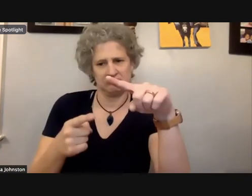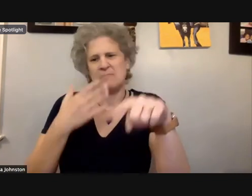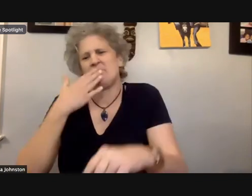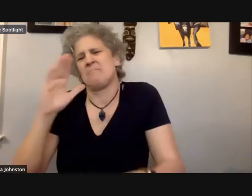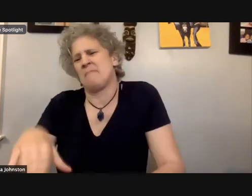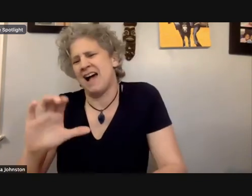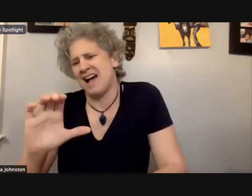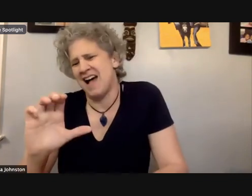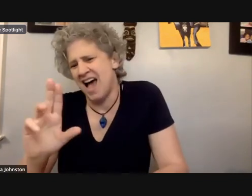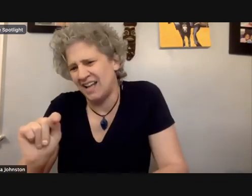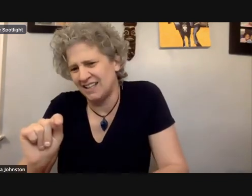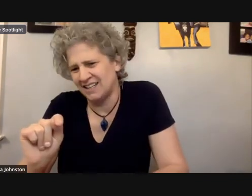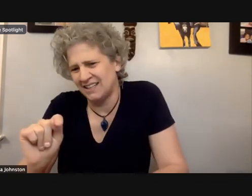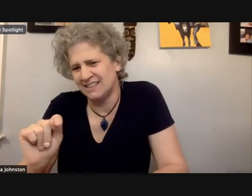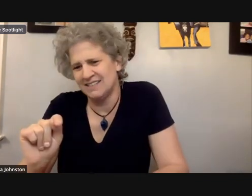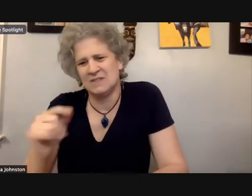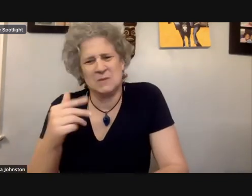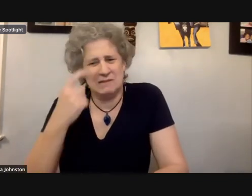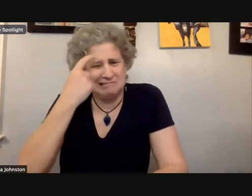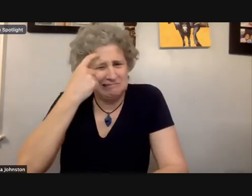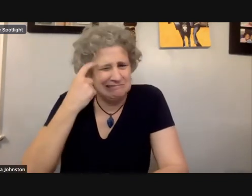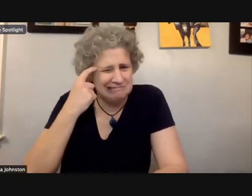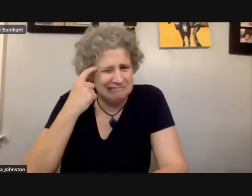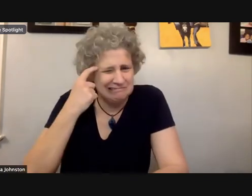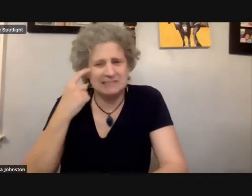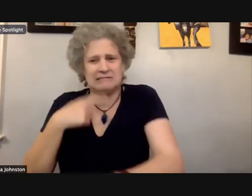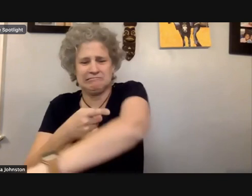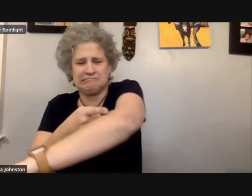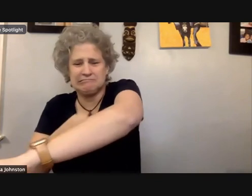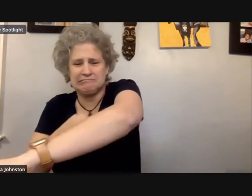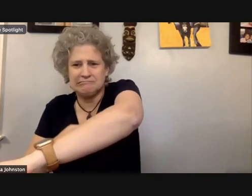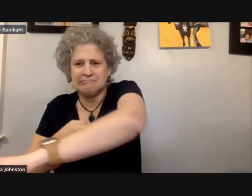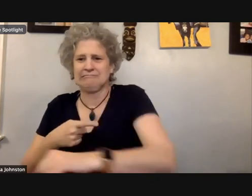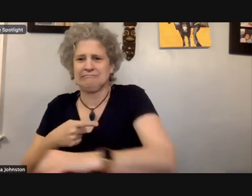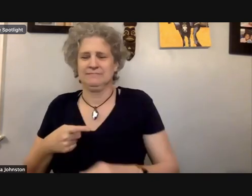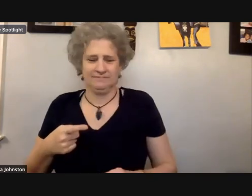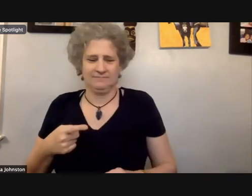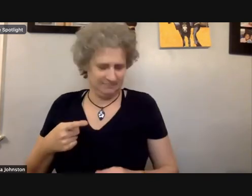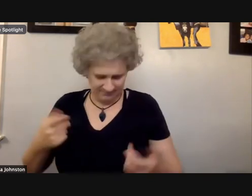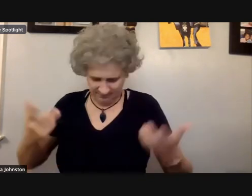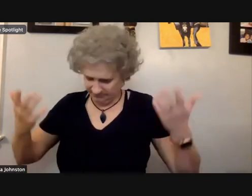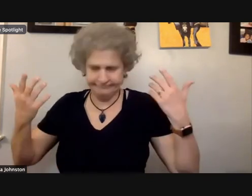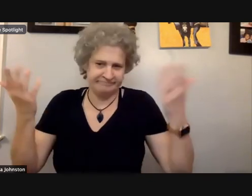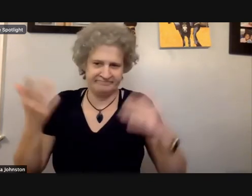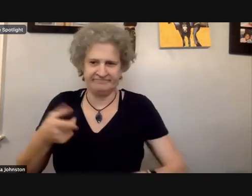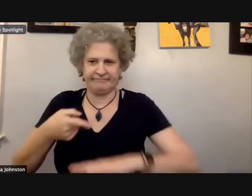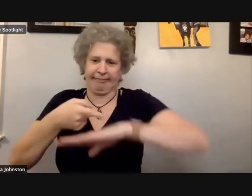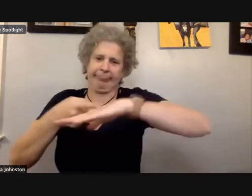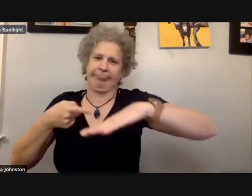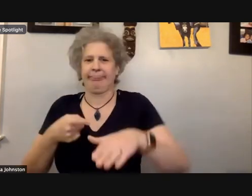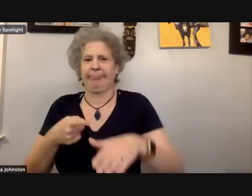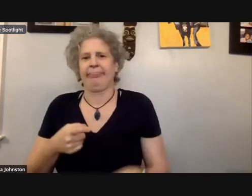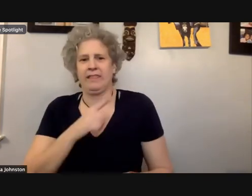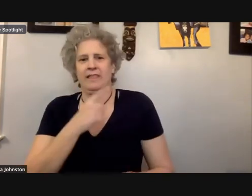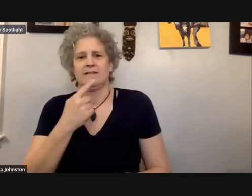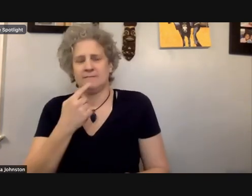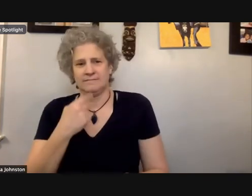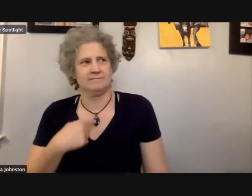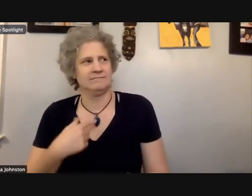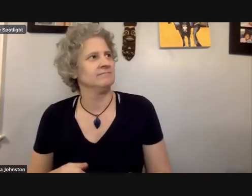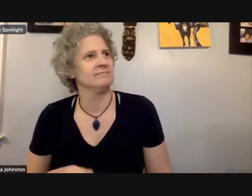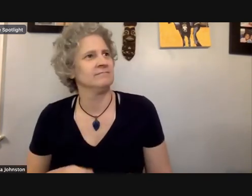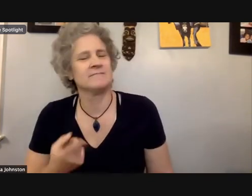body. Same might be true for cut. You might have a bad cut on your head, on your arm, wherever the case may be,